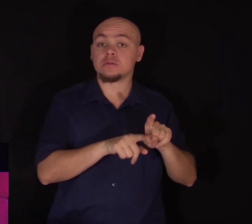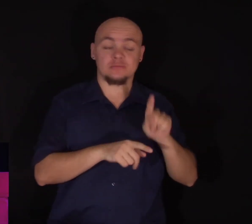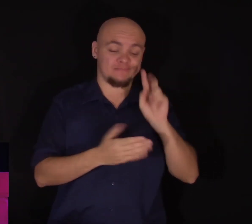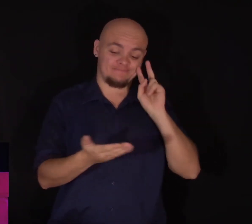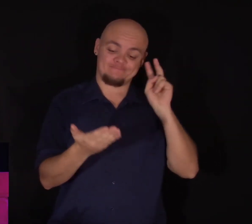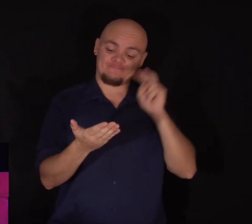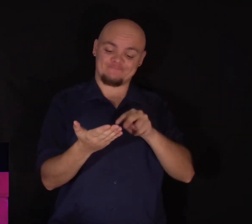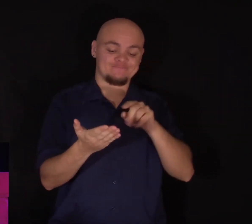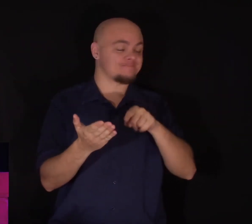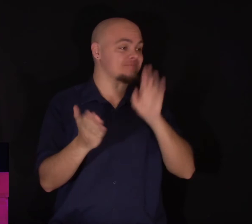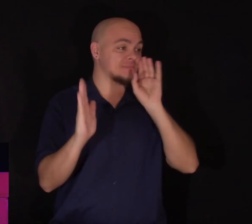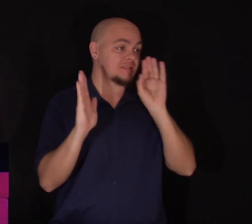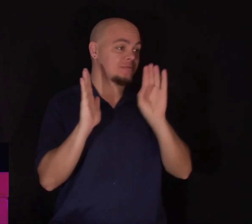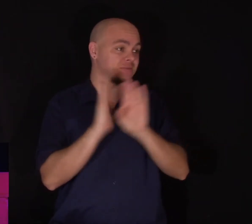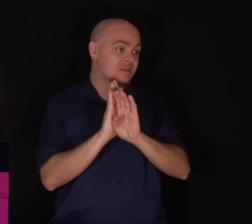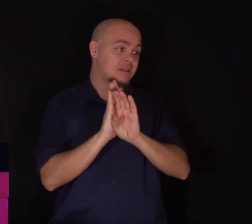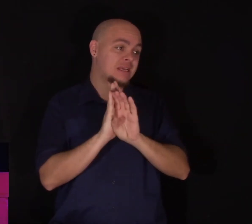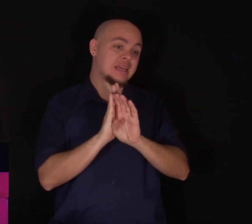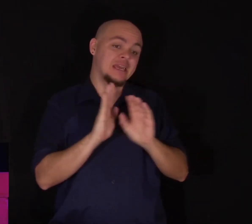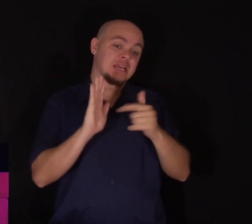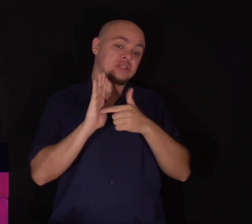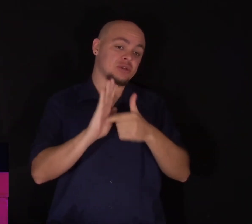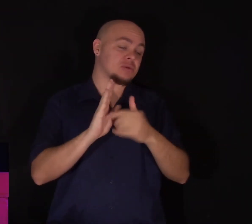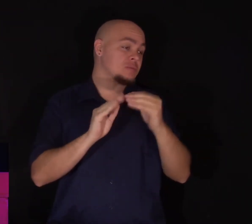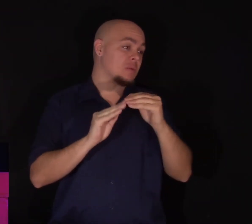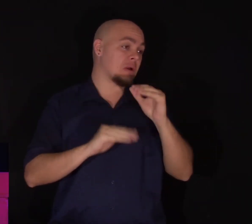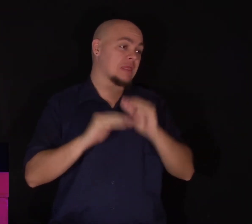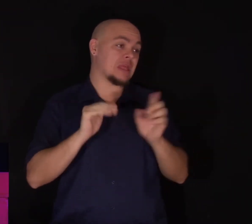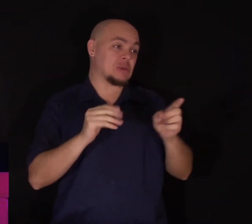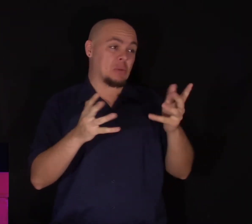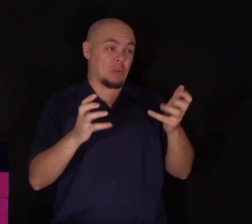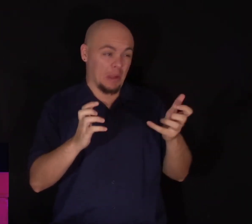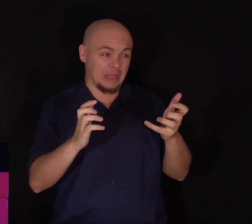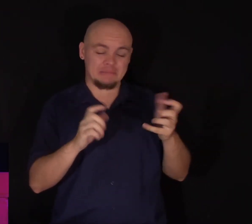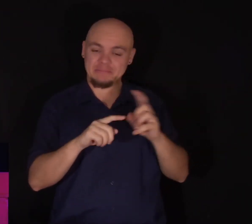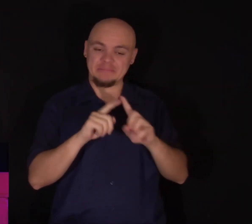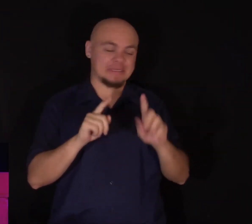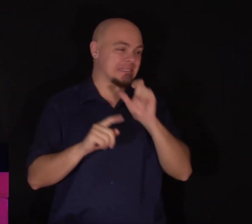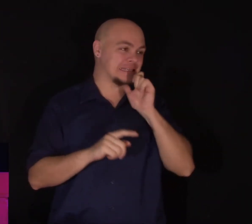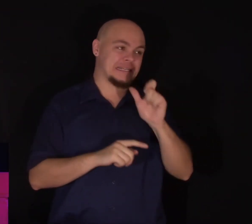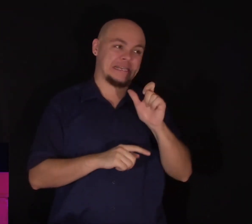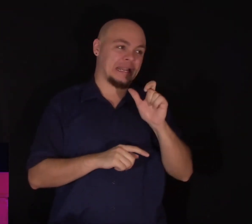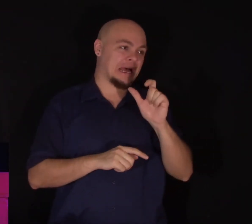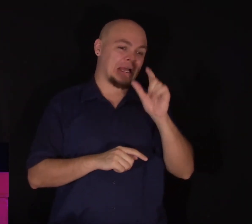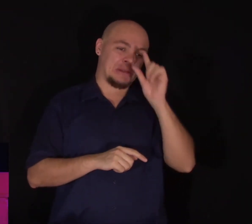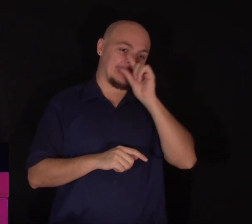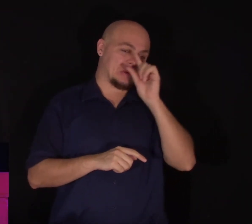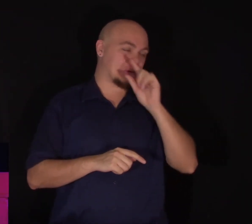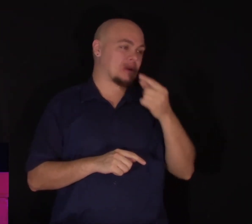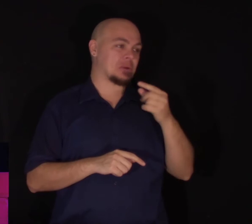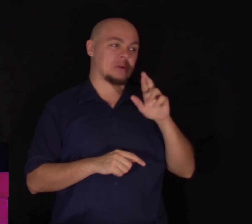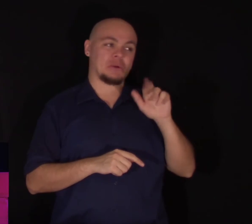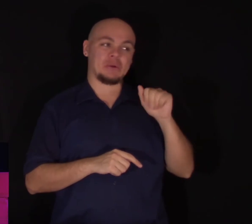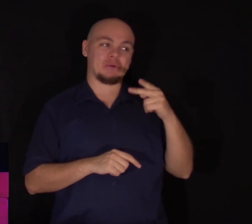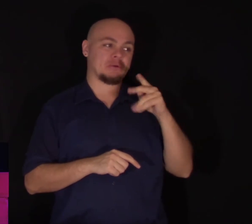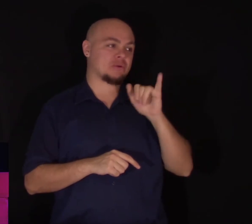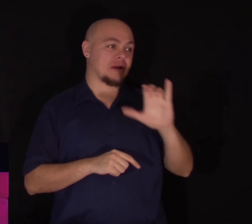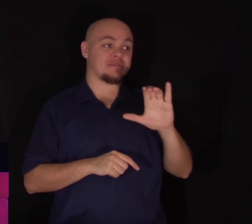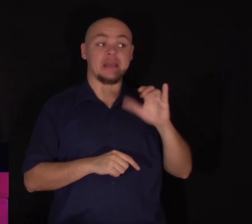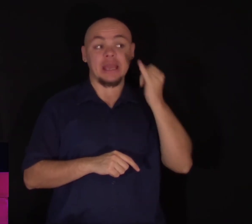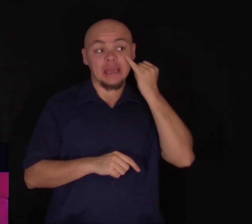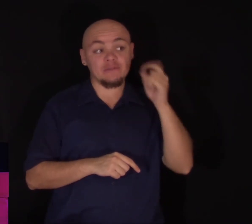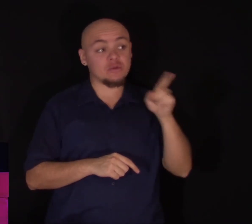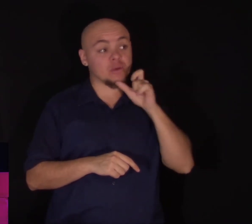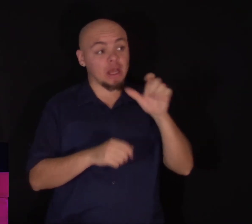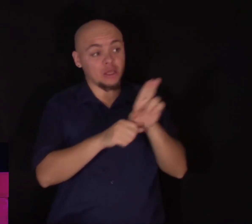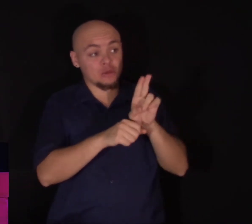photo. It shows more than you'd want it to show, but it's not a graphic image. If you'd chosen not to wear knickers, we could do something